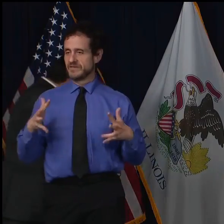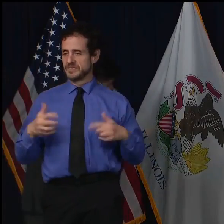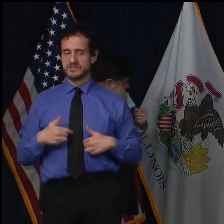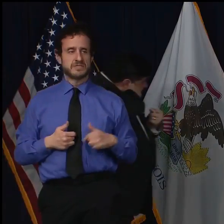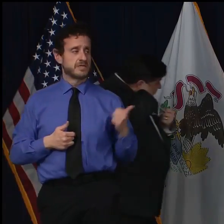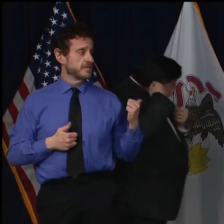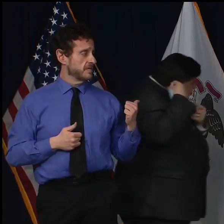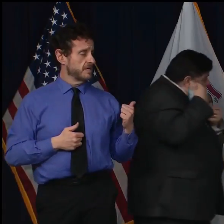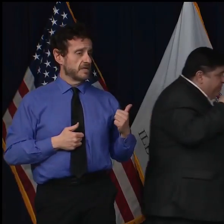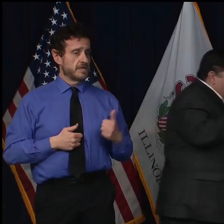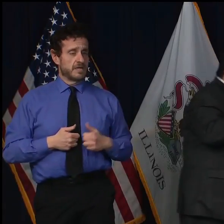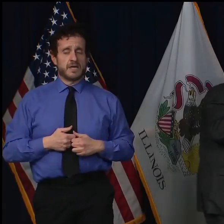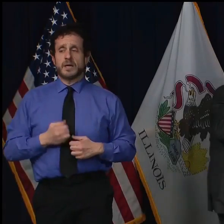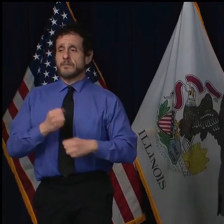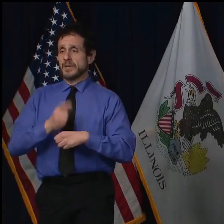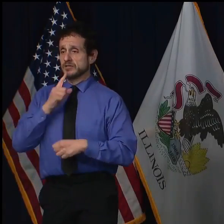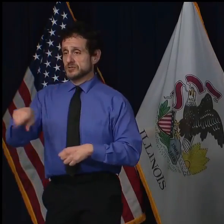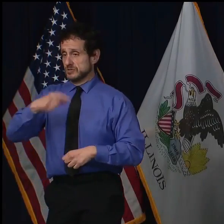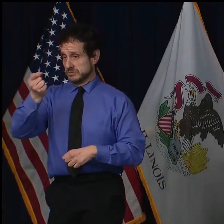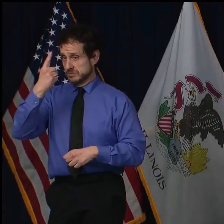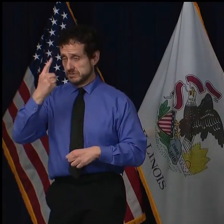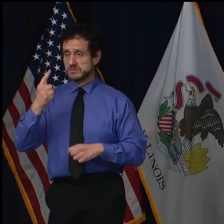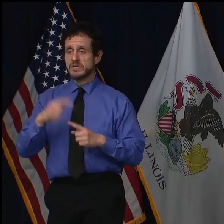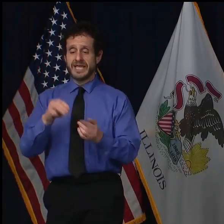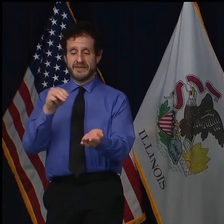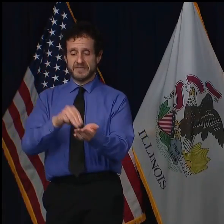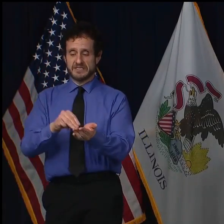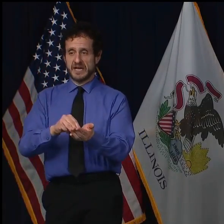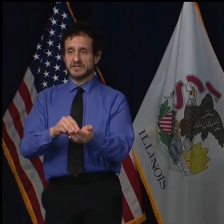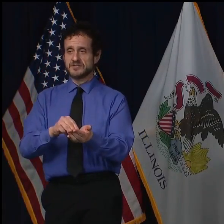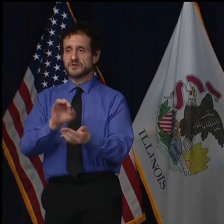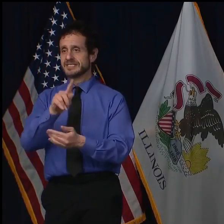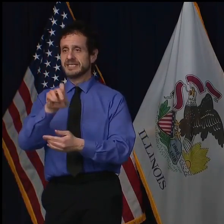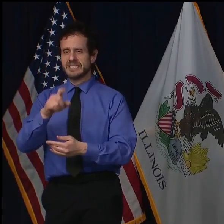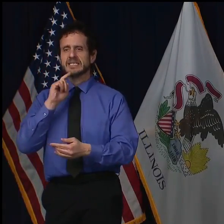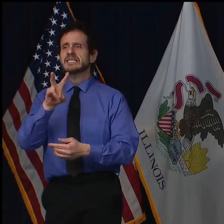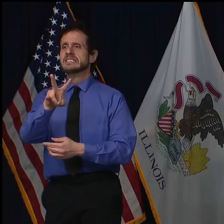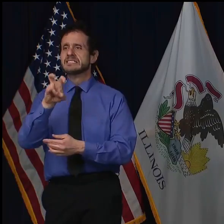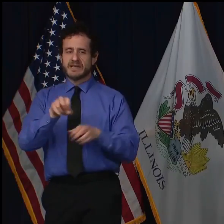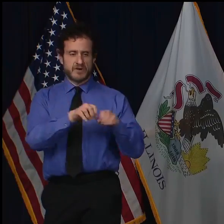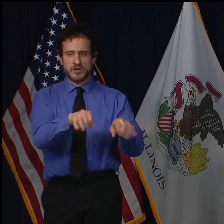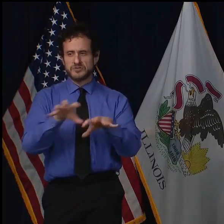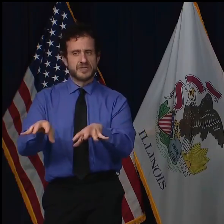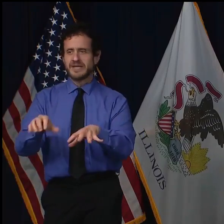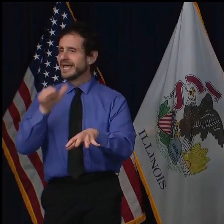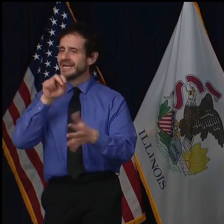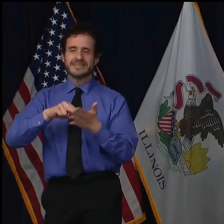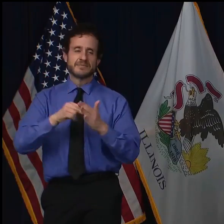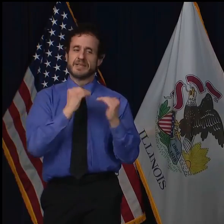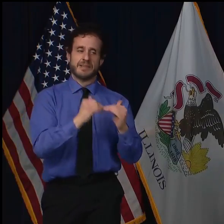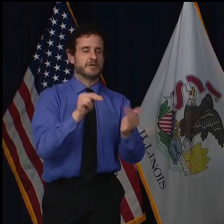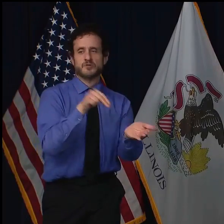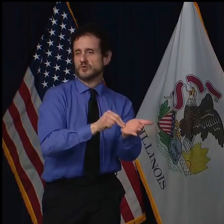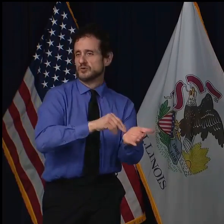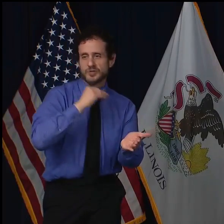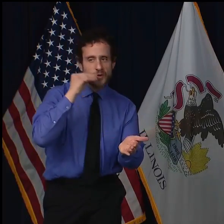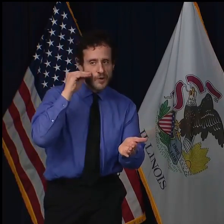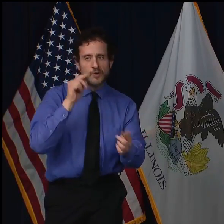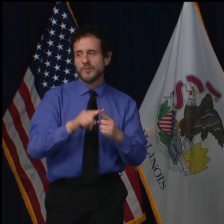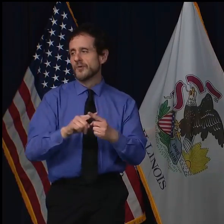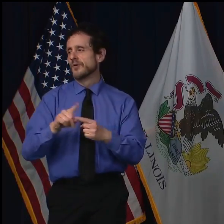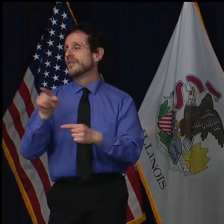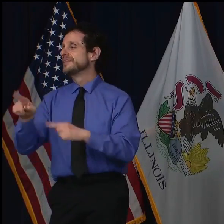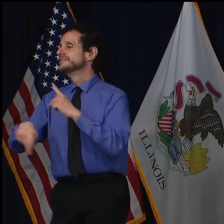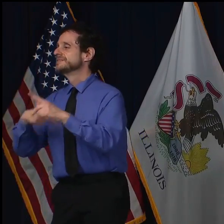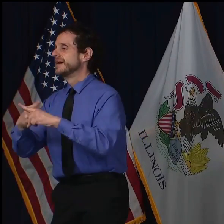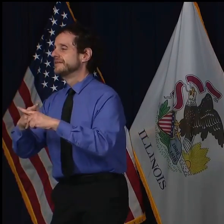just wanted to make sure everybody understands when Dr. Ezike says 700 outbreaks, those are in all types of facilities, and maybe not in a